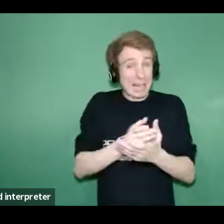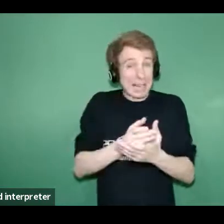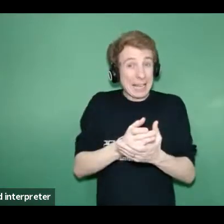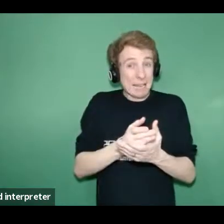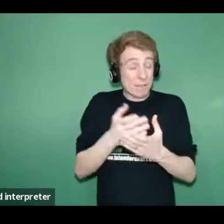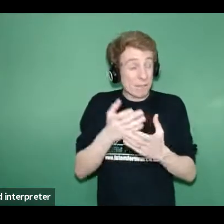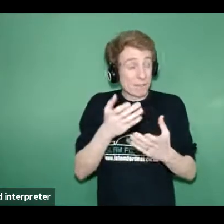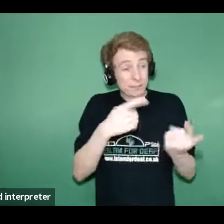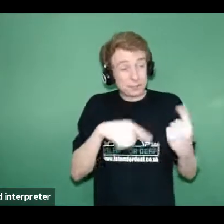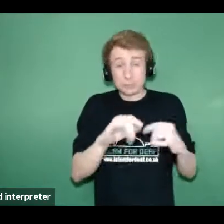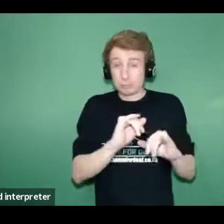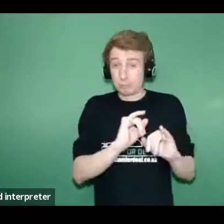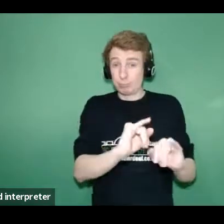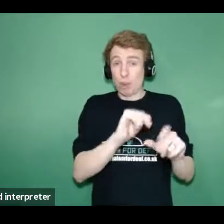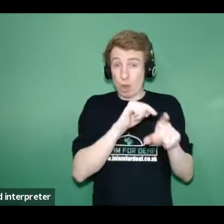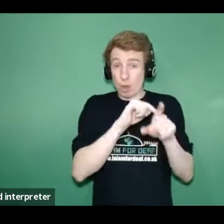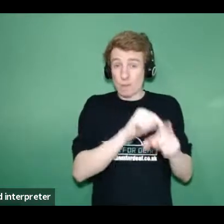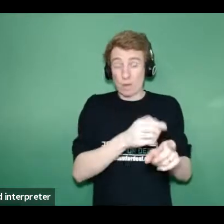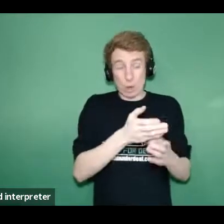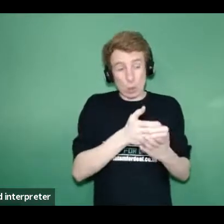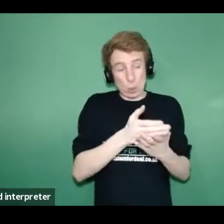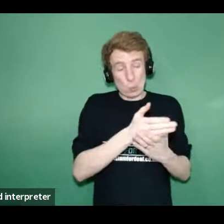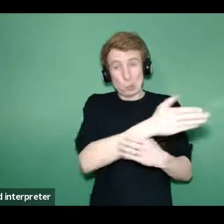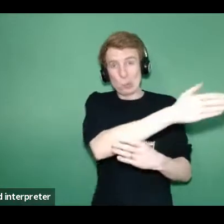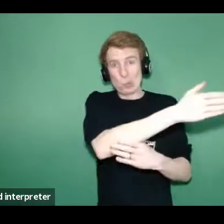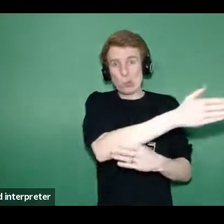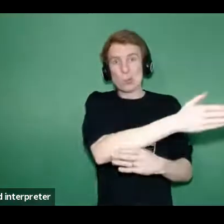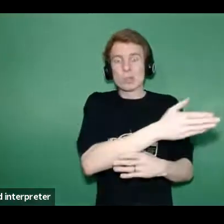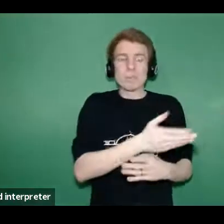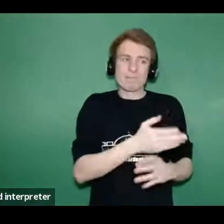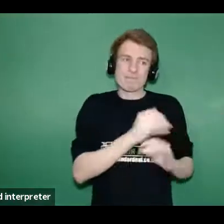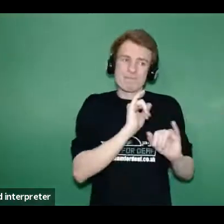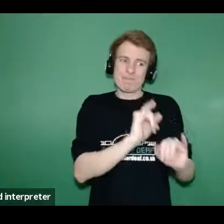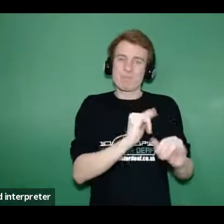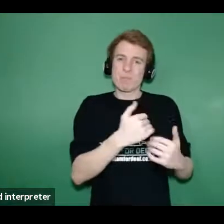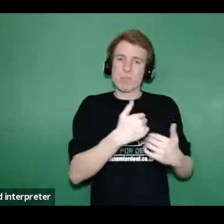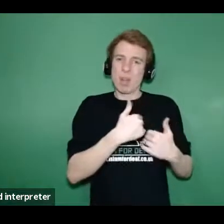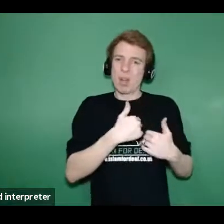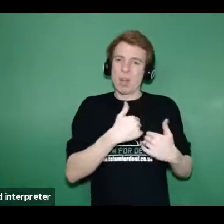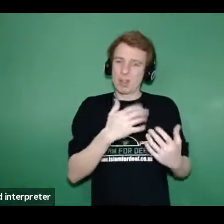heart from the standpoint of deviant beliefs.